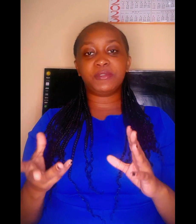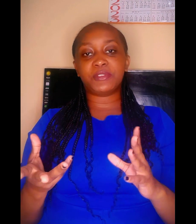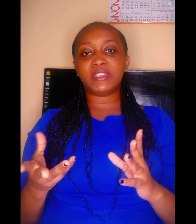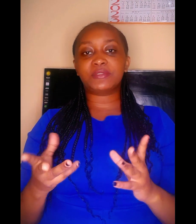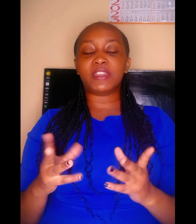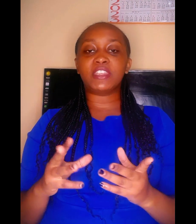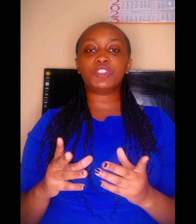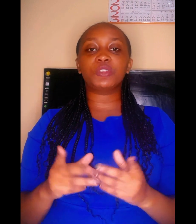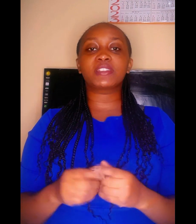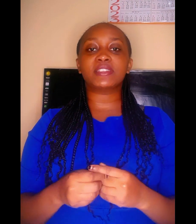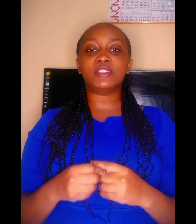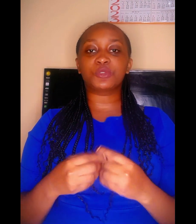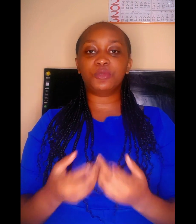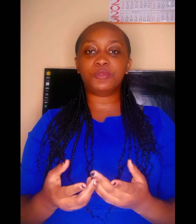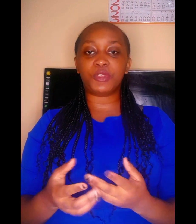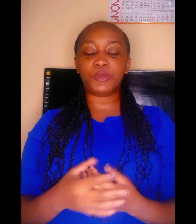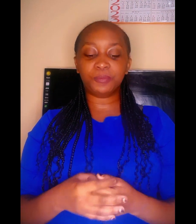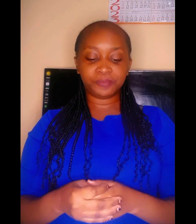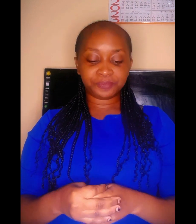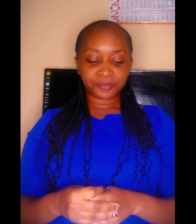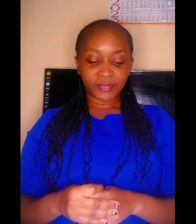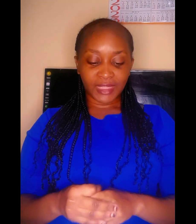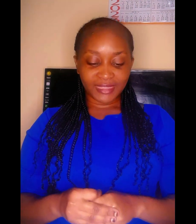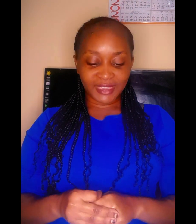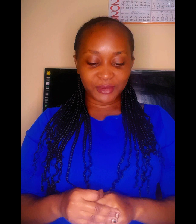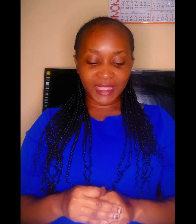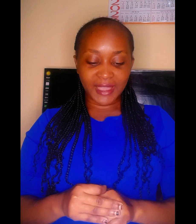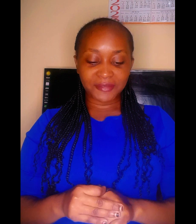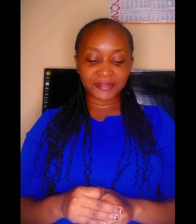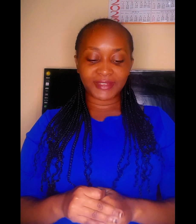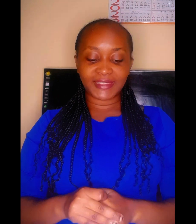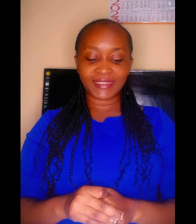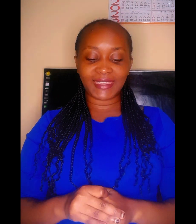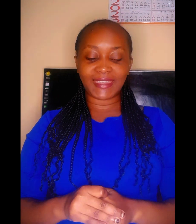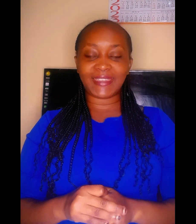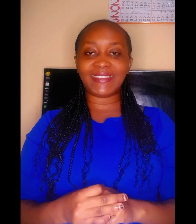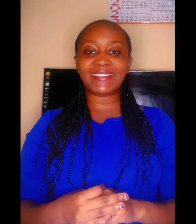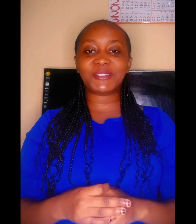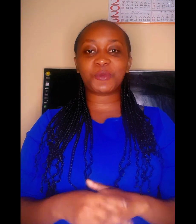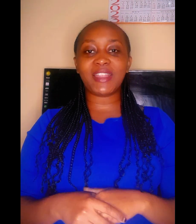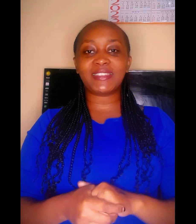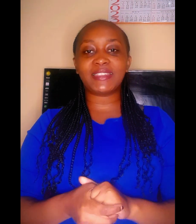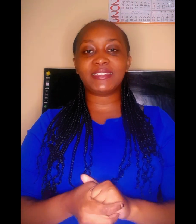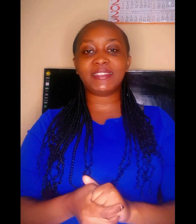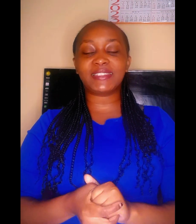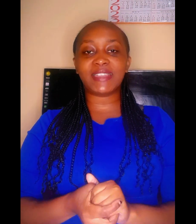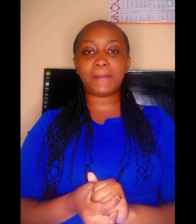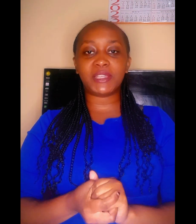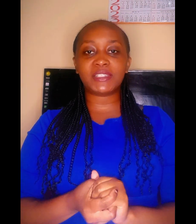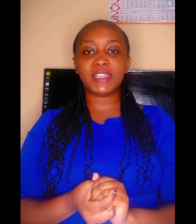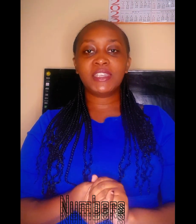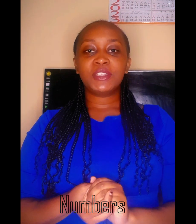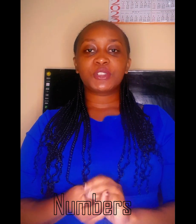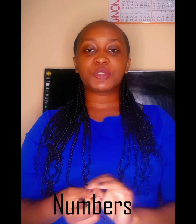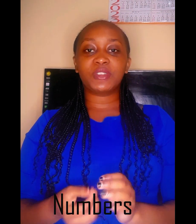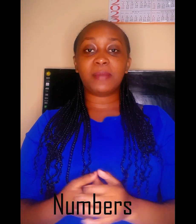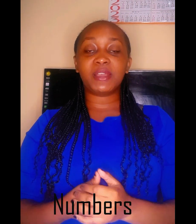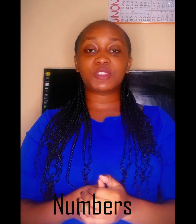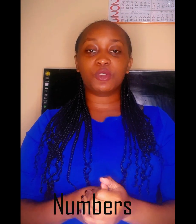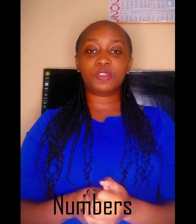different variations, it's good for you. Then we have the next one, that is Numbers. So Numbers